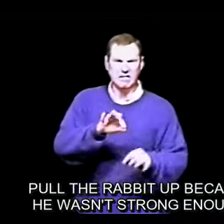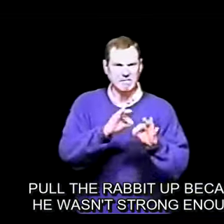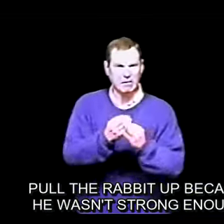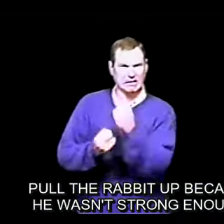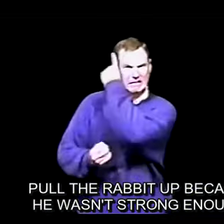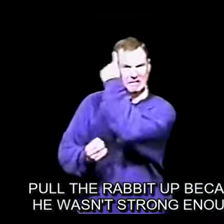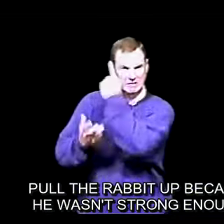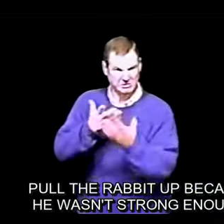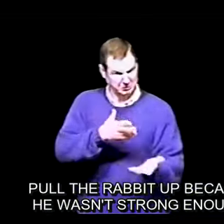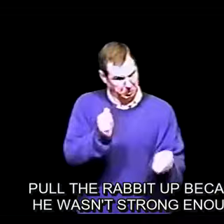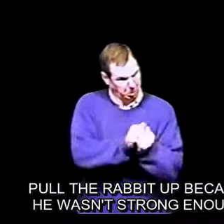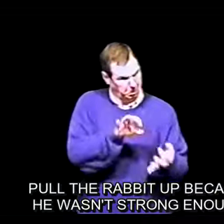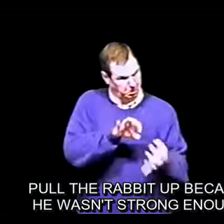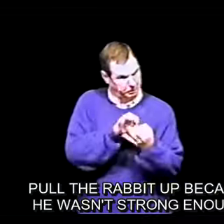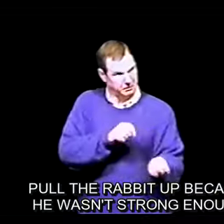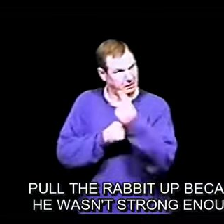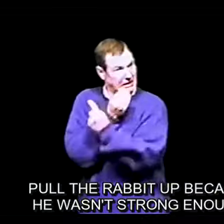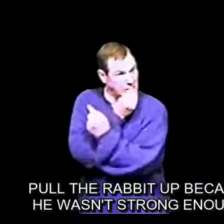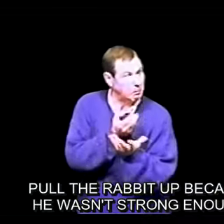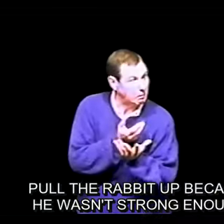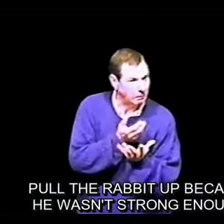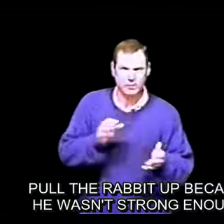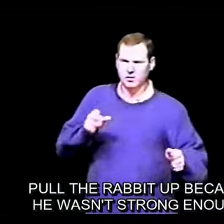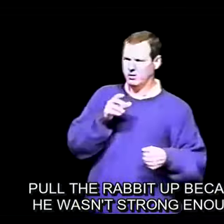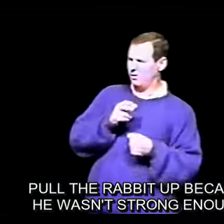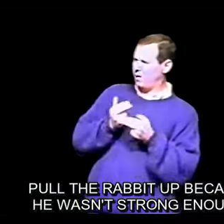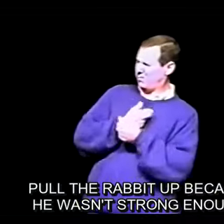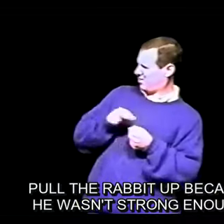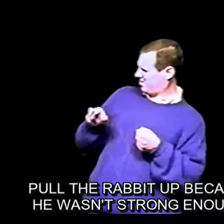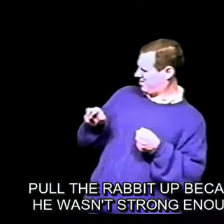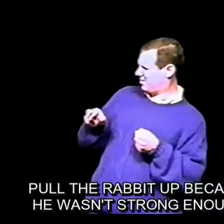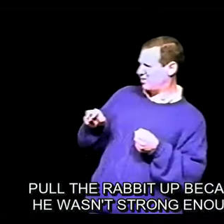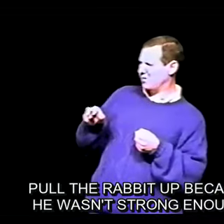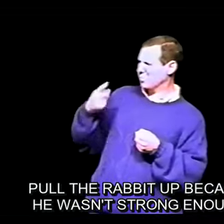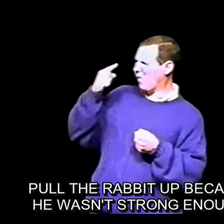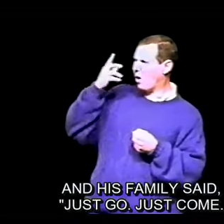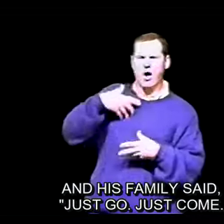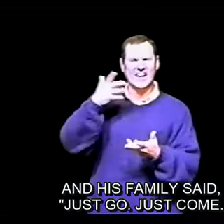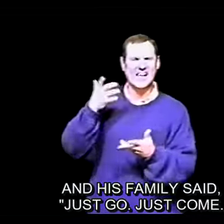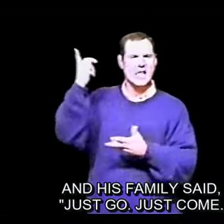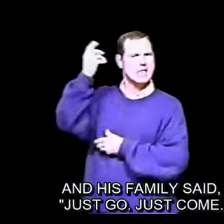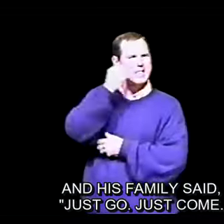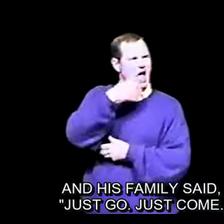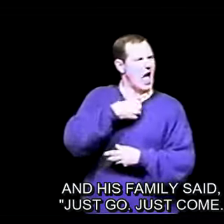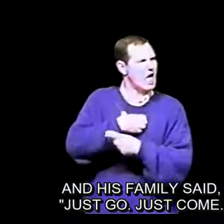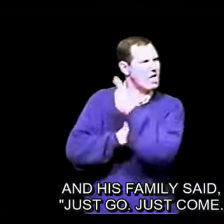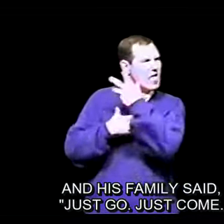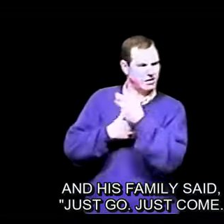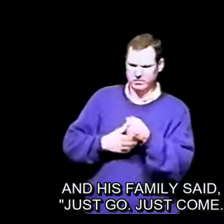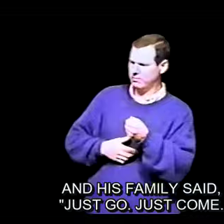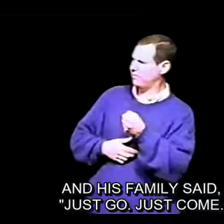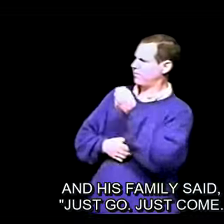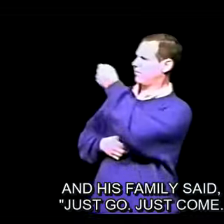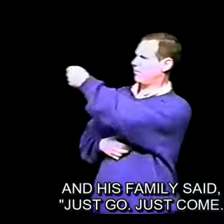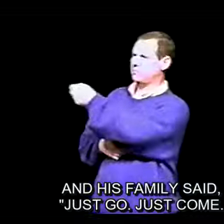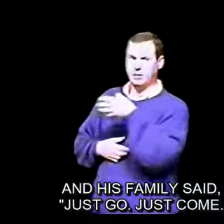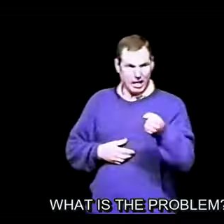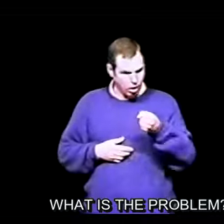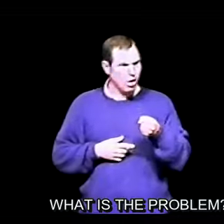rabbit up because he wasn't strong enough. And his family said, Just go, just come. What is the problem?